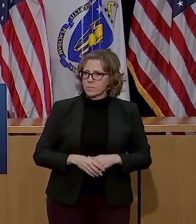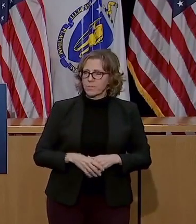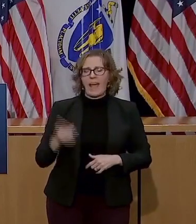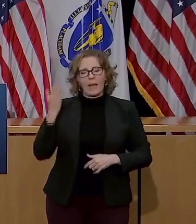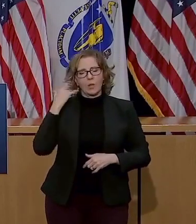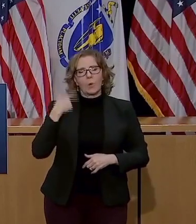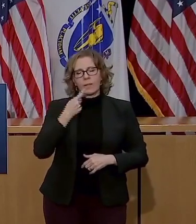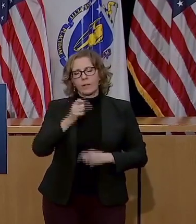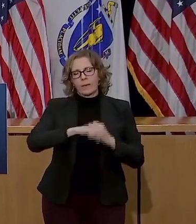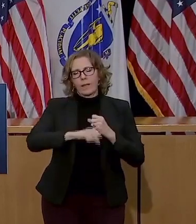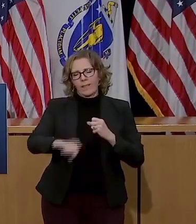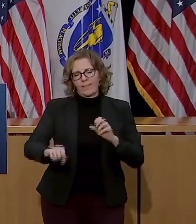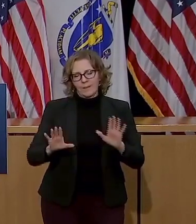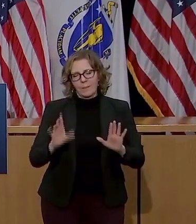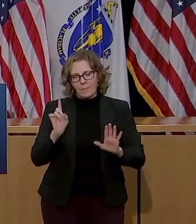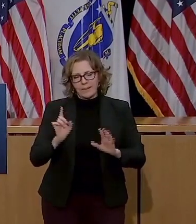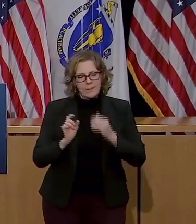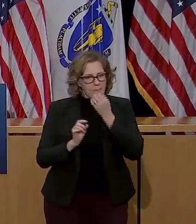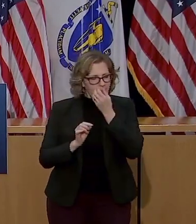here, is